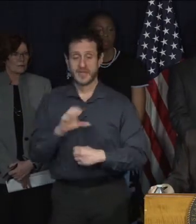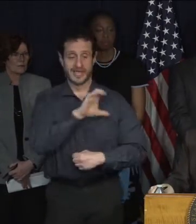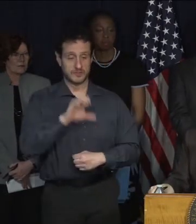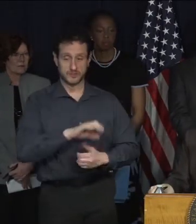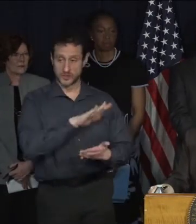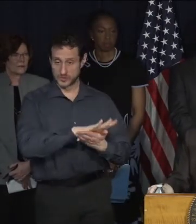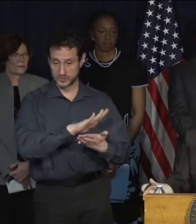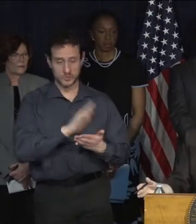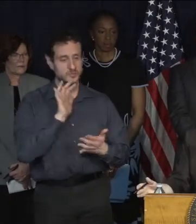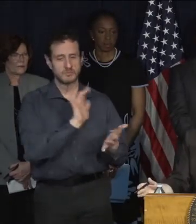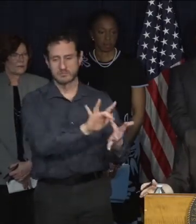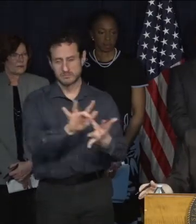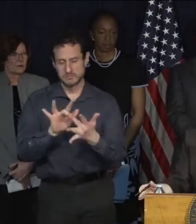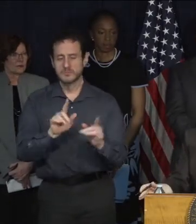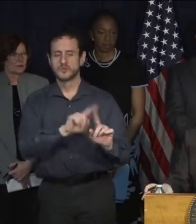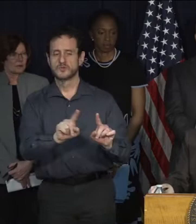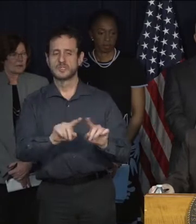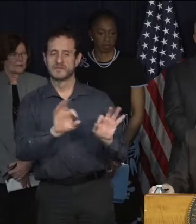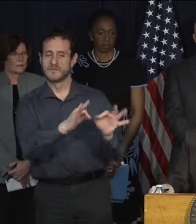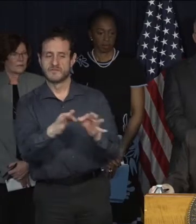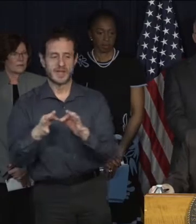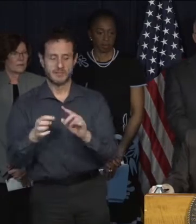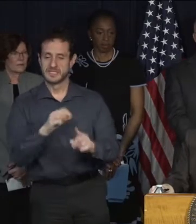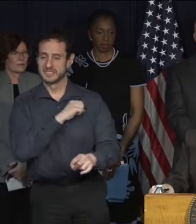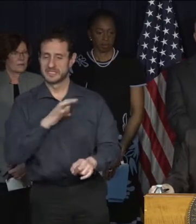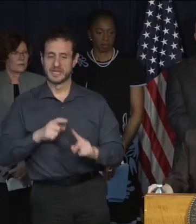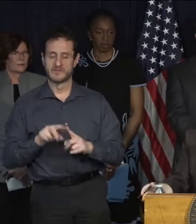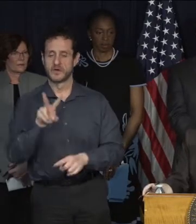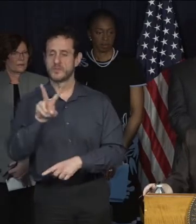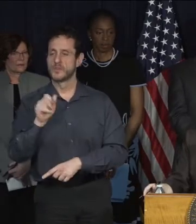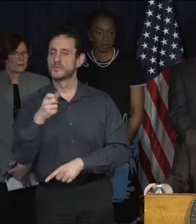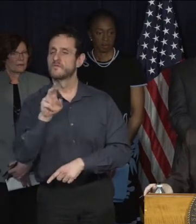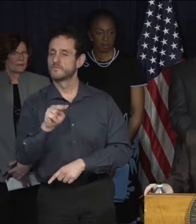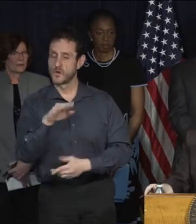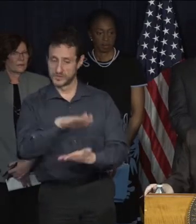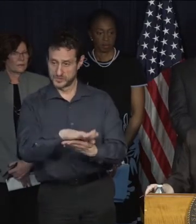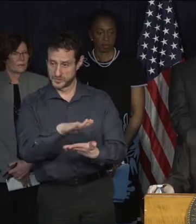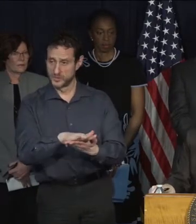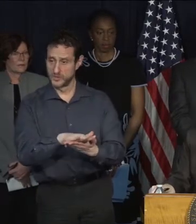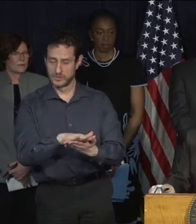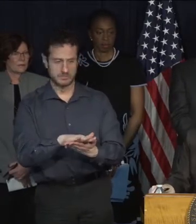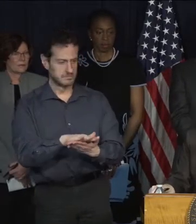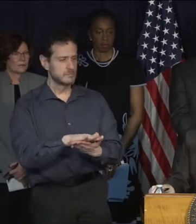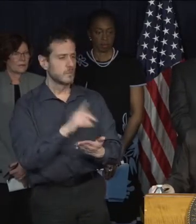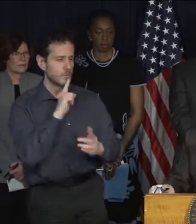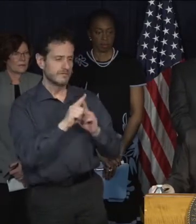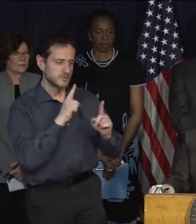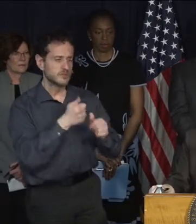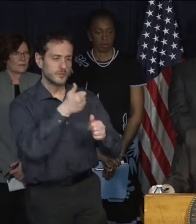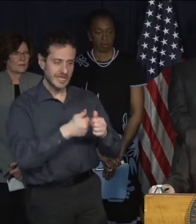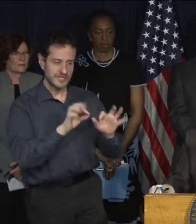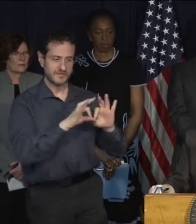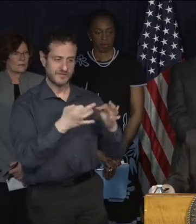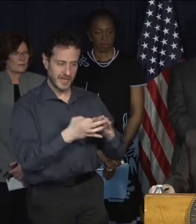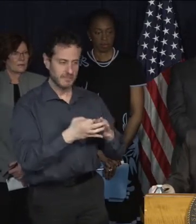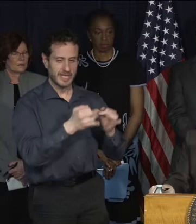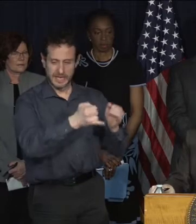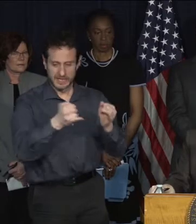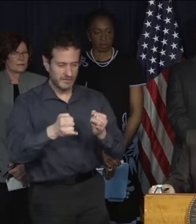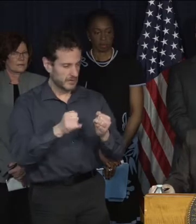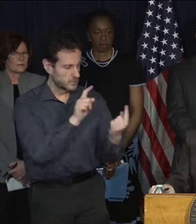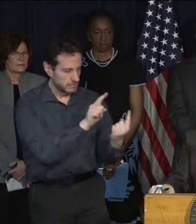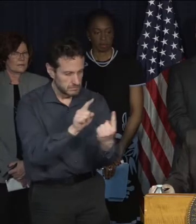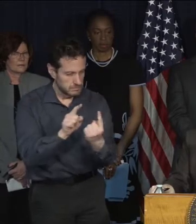to all of the families and staff from this school on an individual basis. We've not identified anyone who